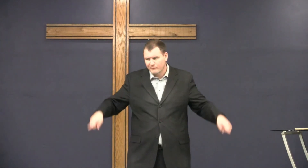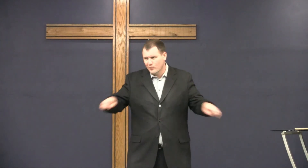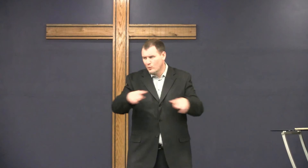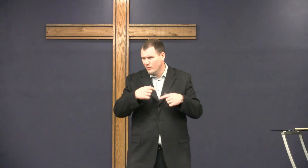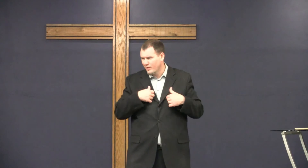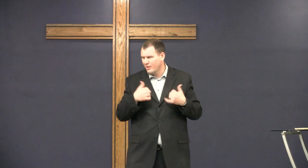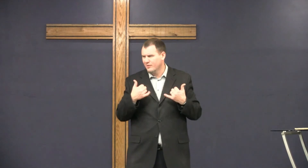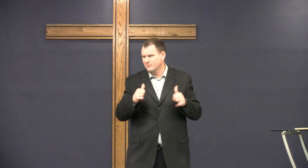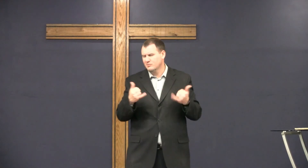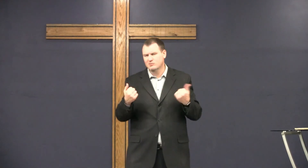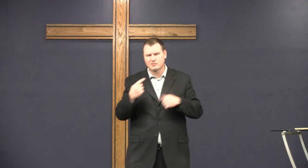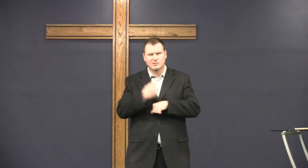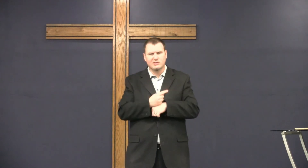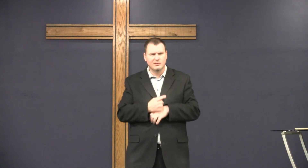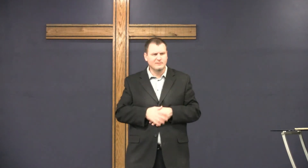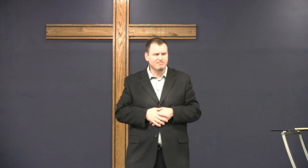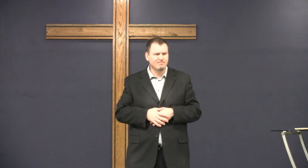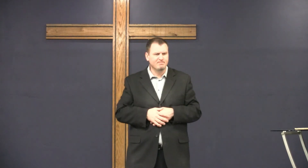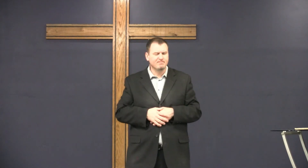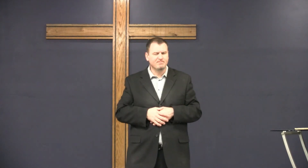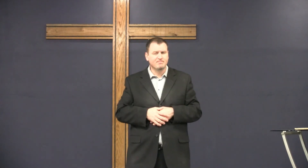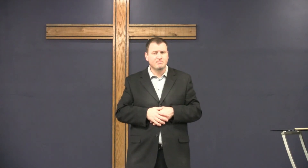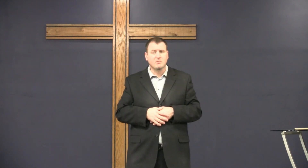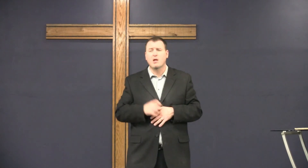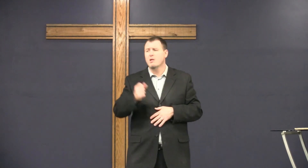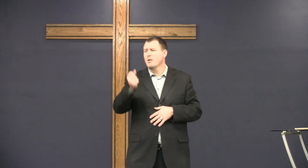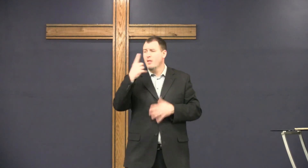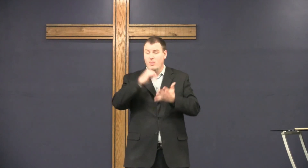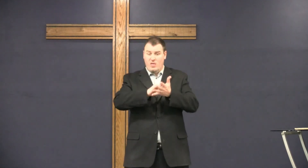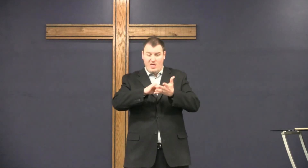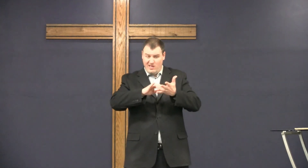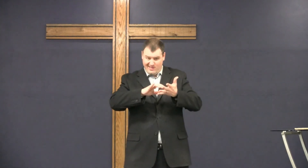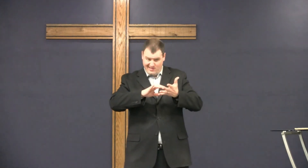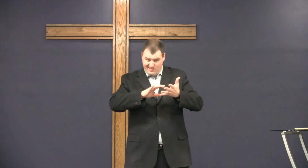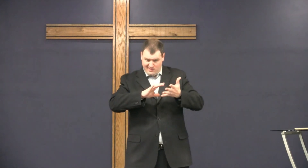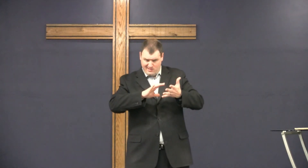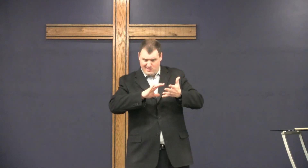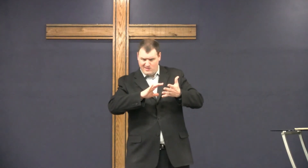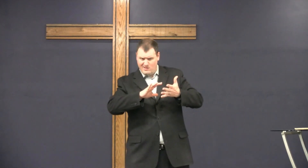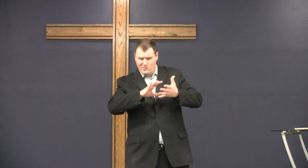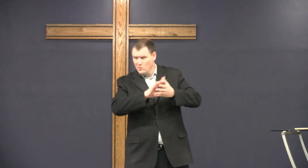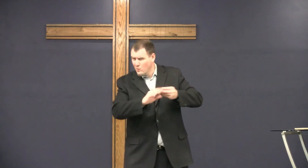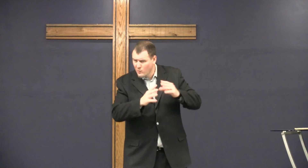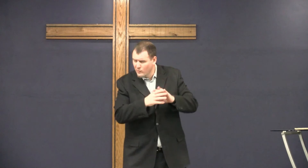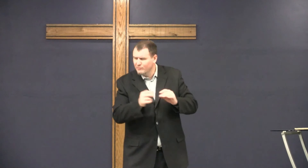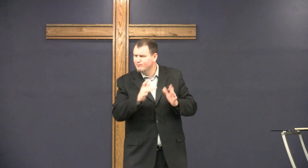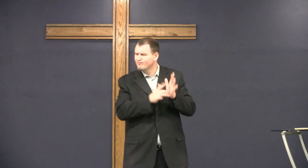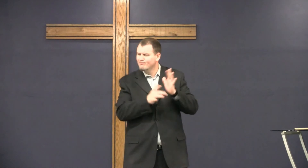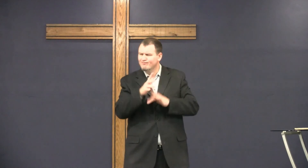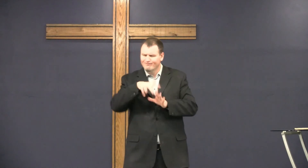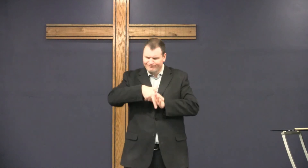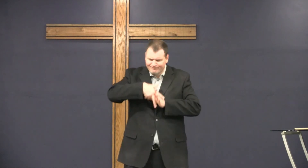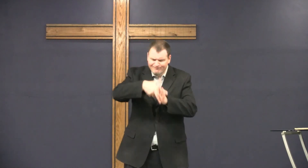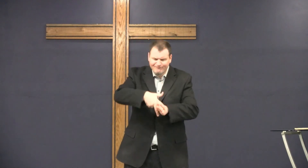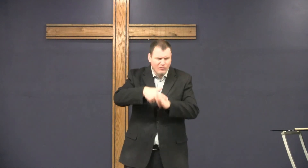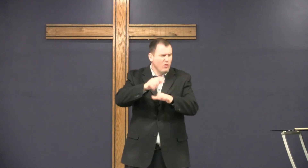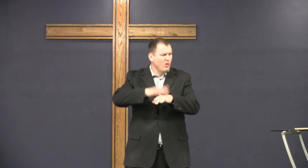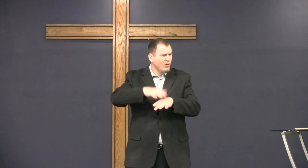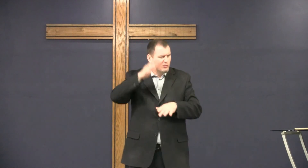And he still offers this kingdom for you and I today. You know, in this story of